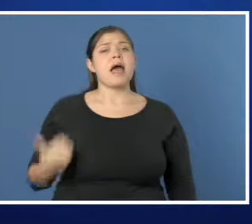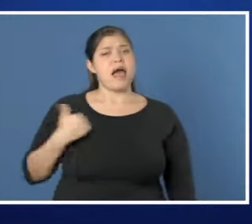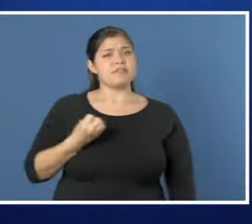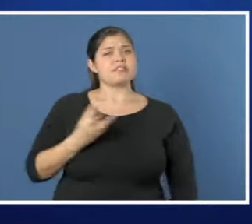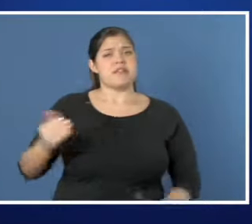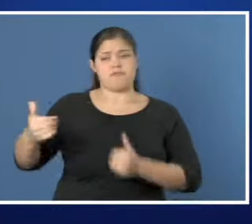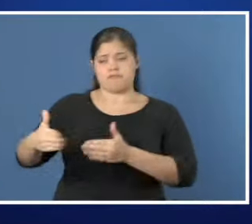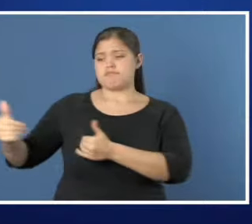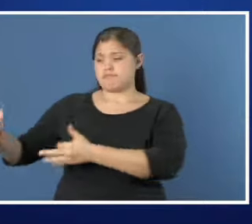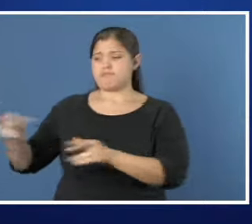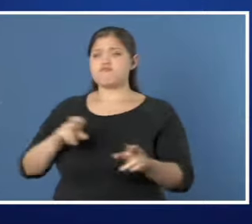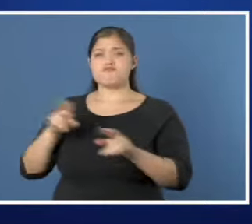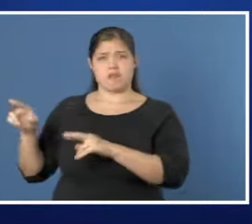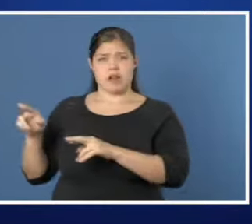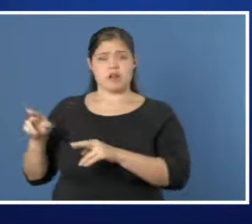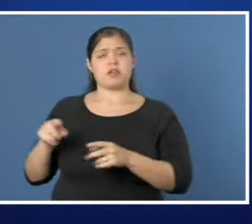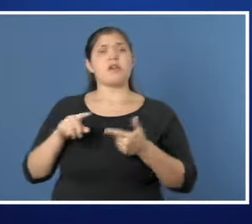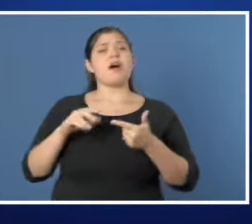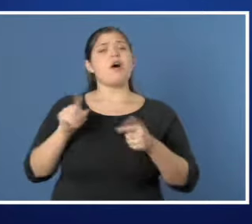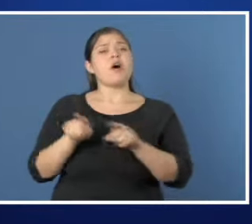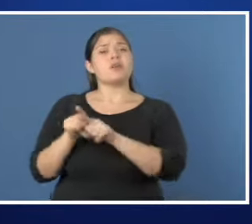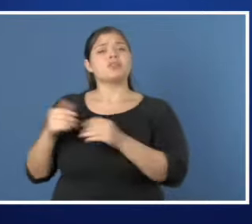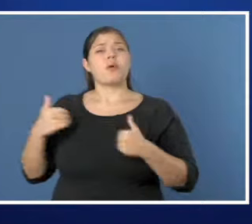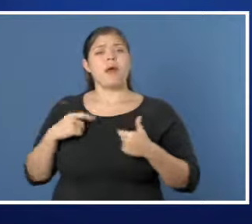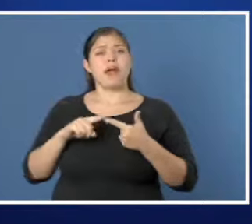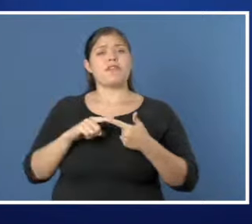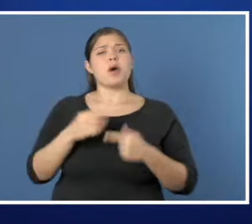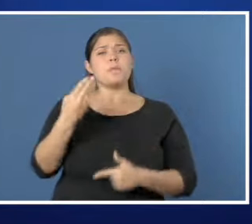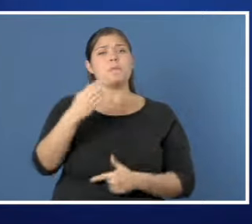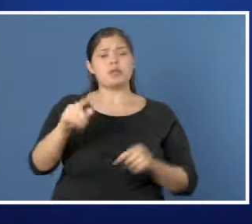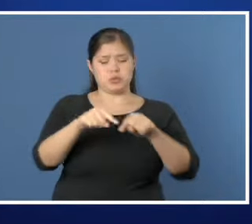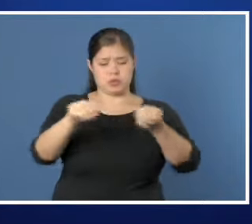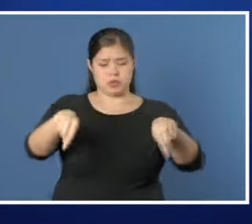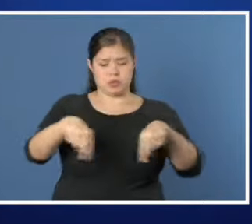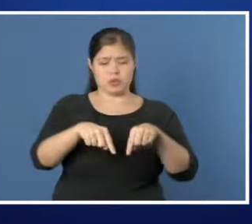on hand along with frozen gel packs.